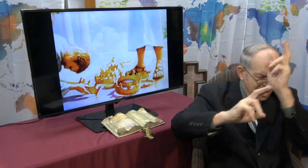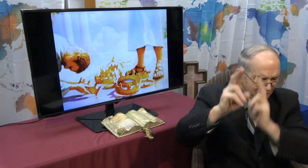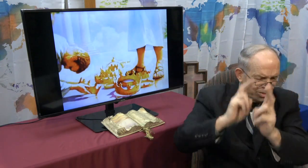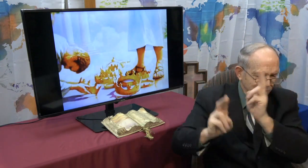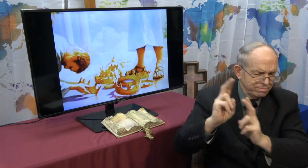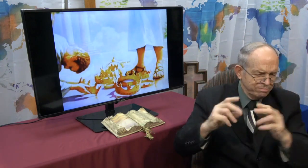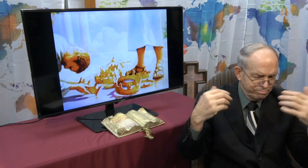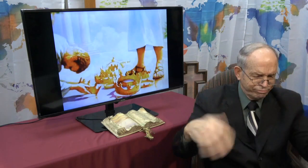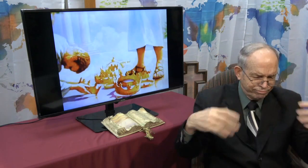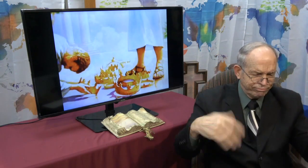And